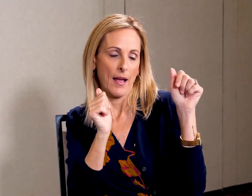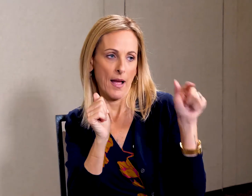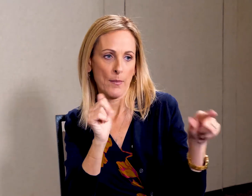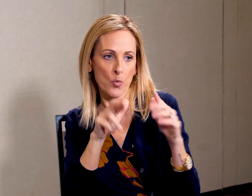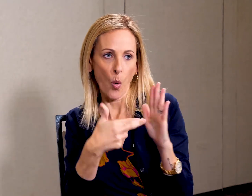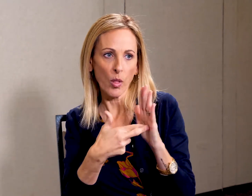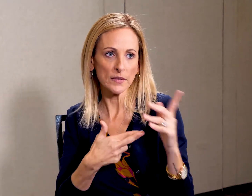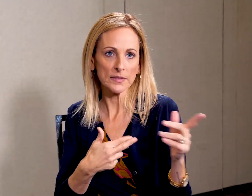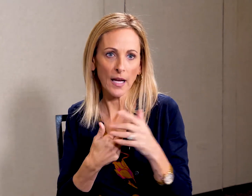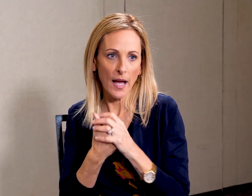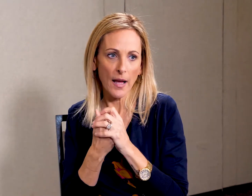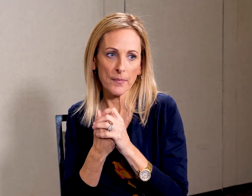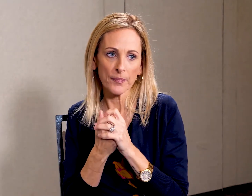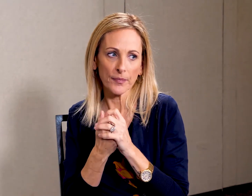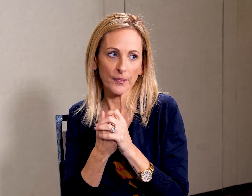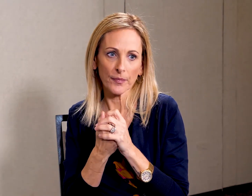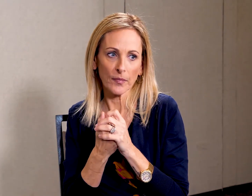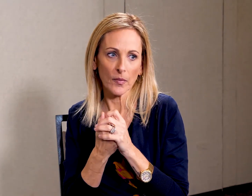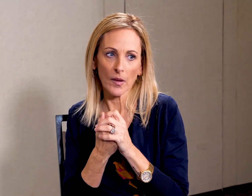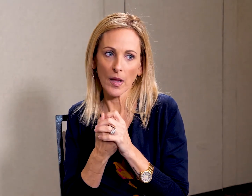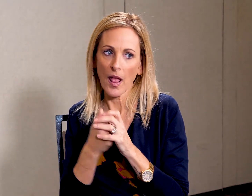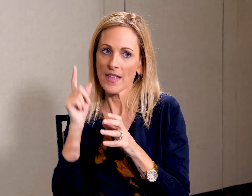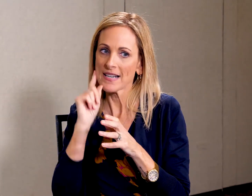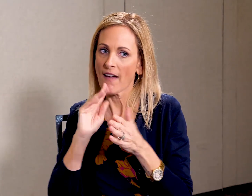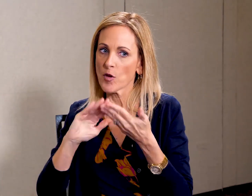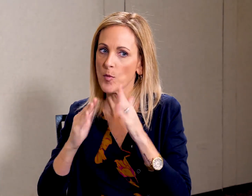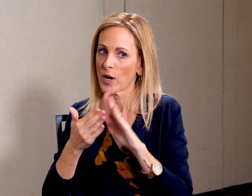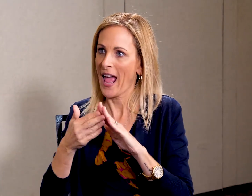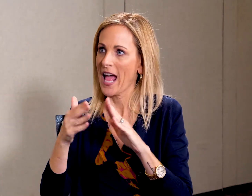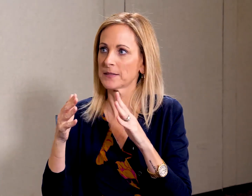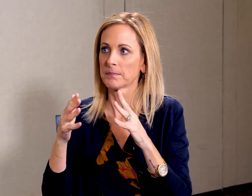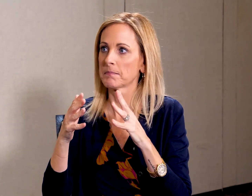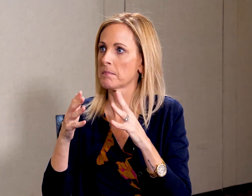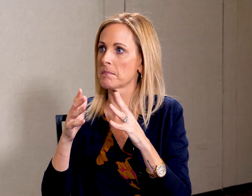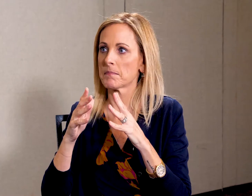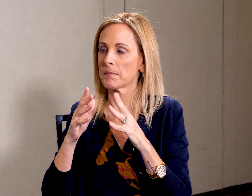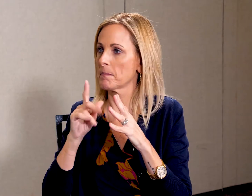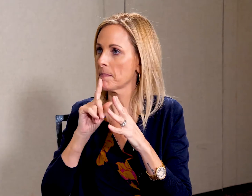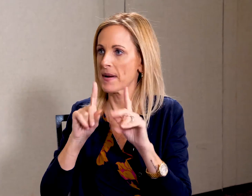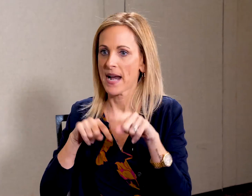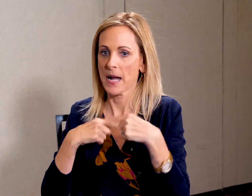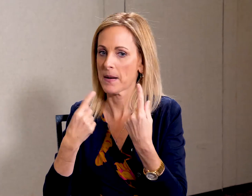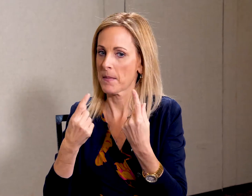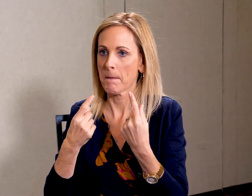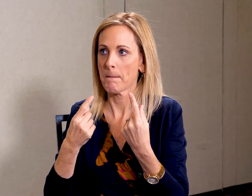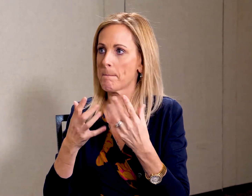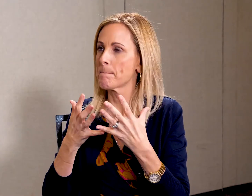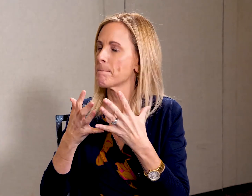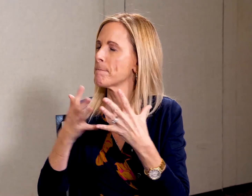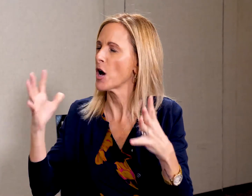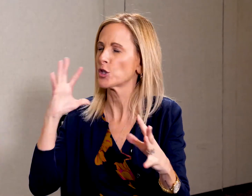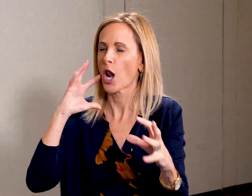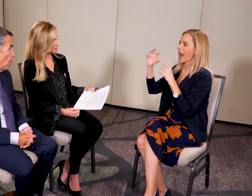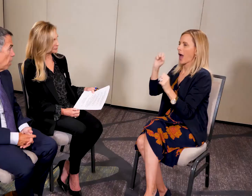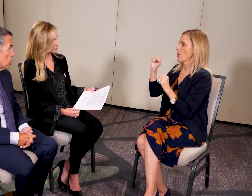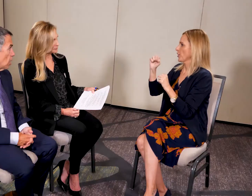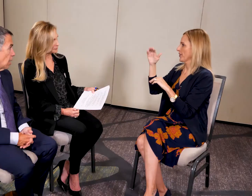cast disabled roles authentically. And the deaf community has been, since then, much